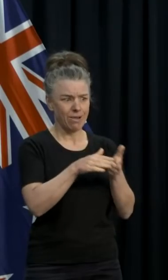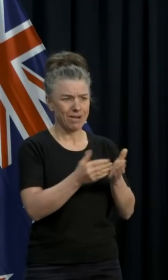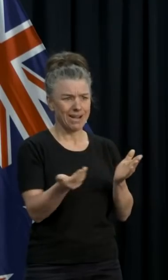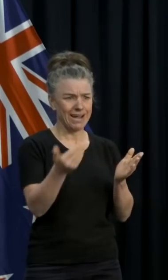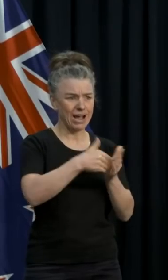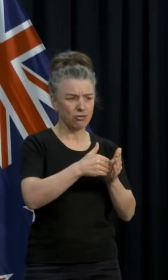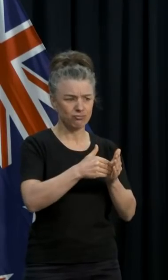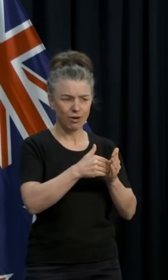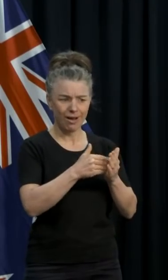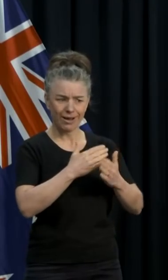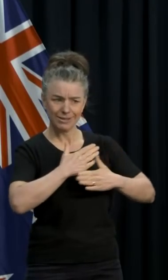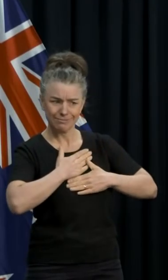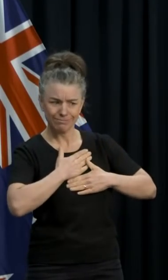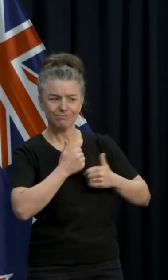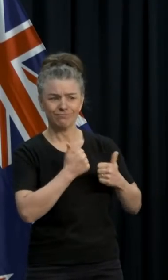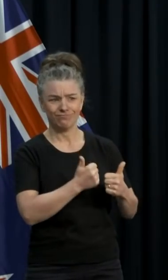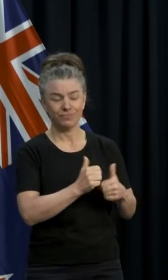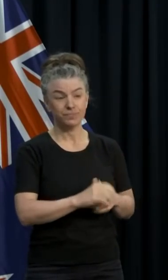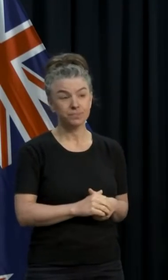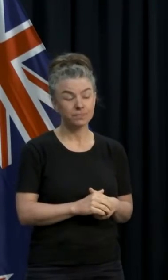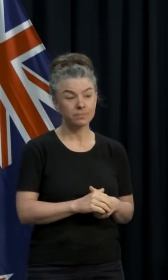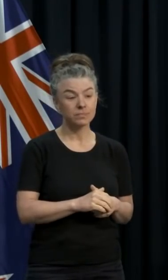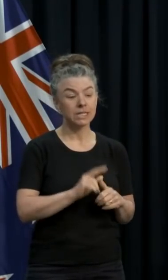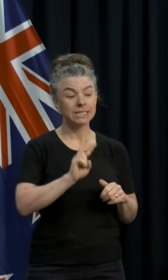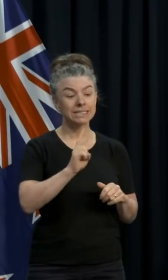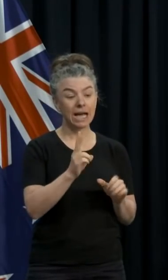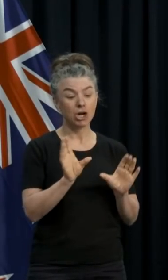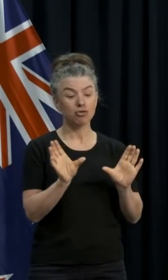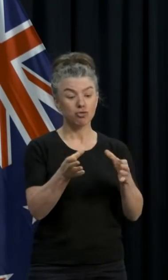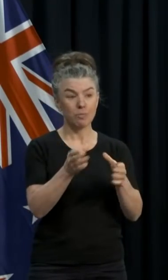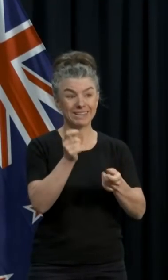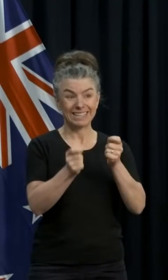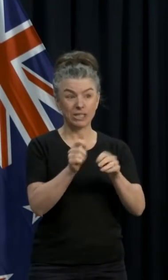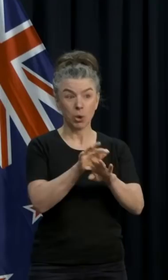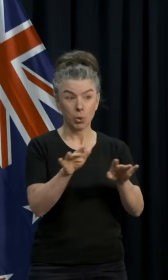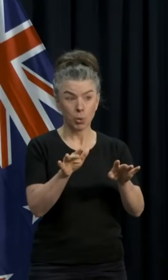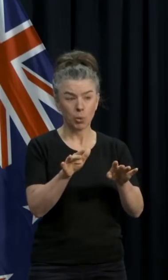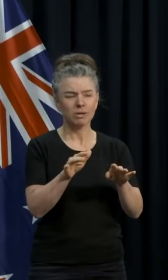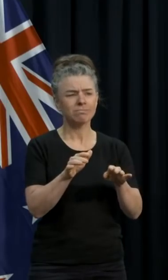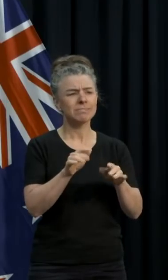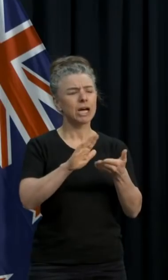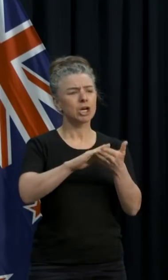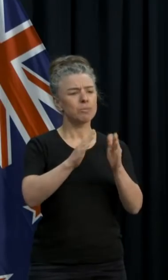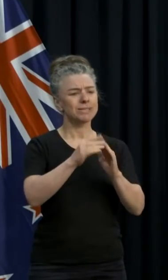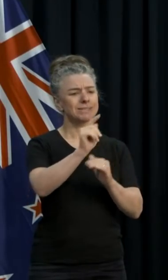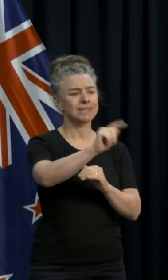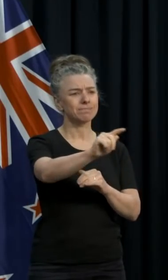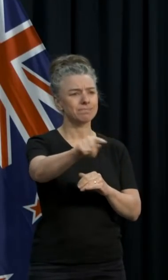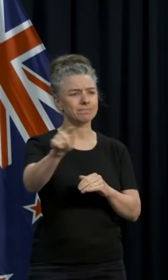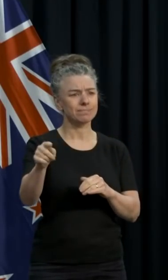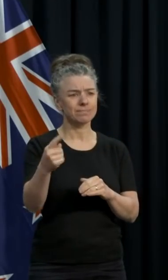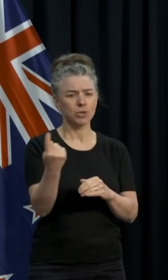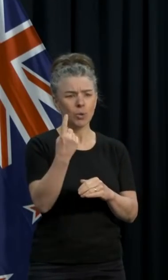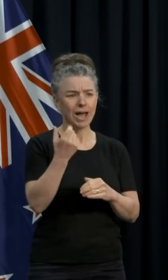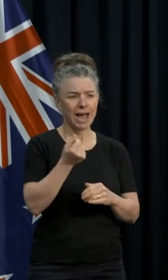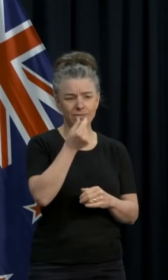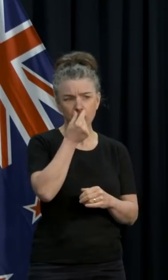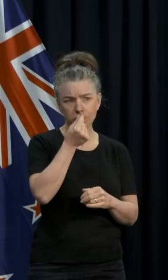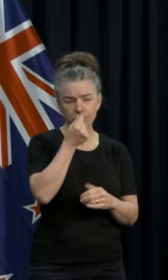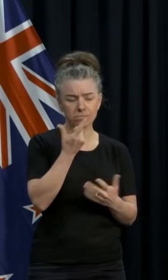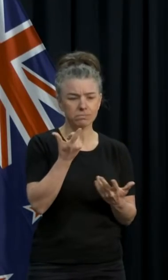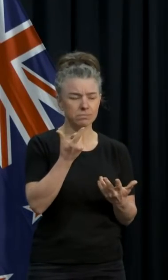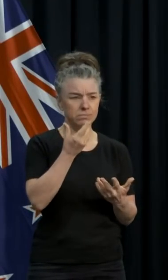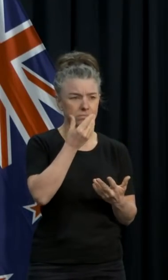extra security. The second testing group is, of course, our testing out in the community of people with respiratory